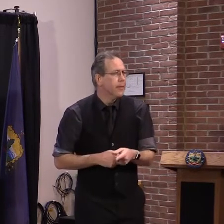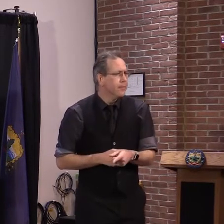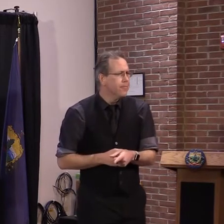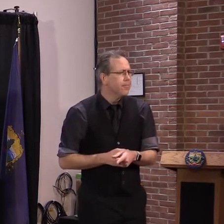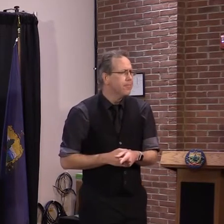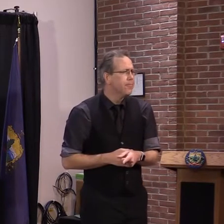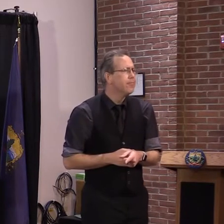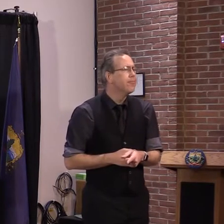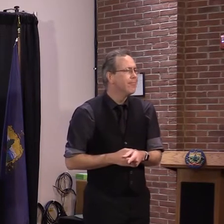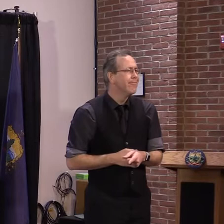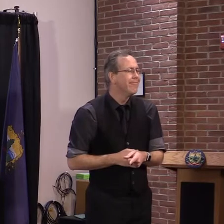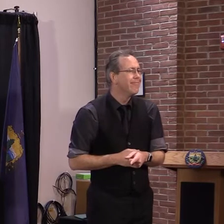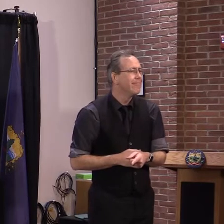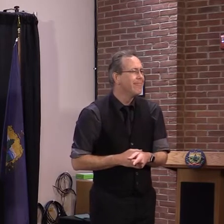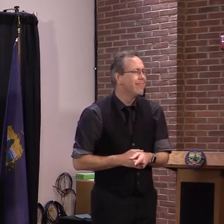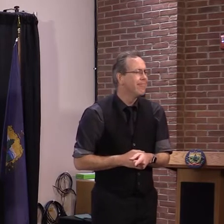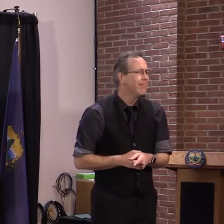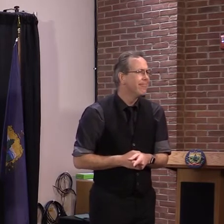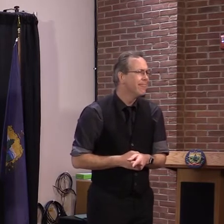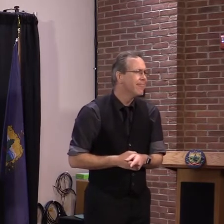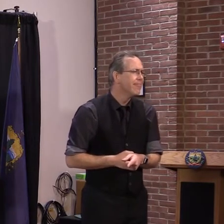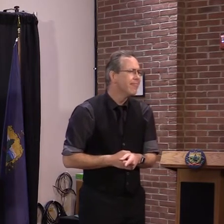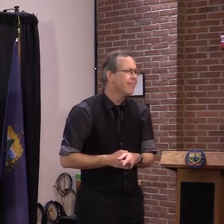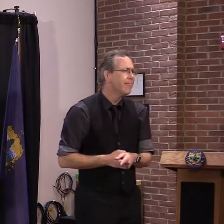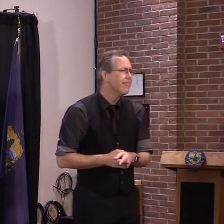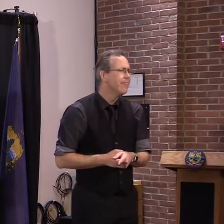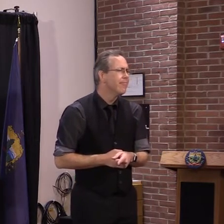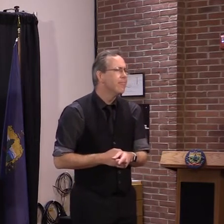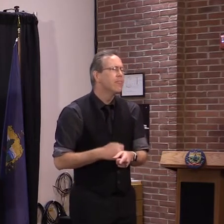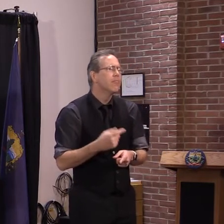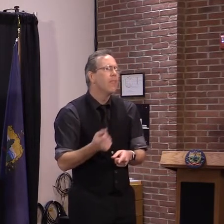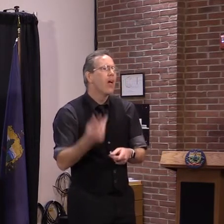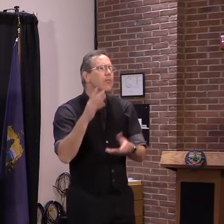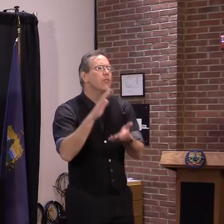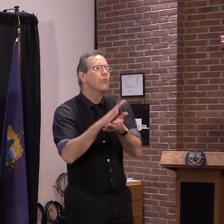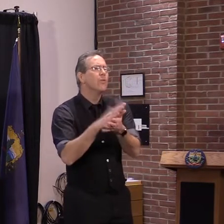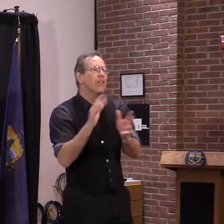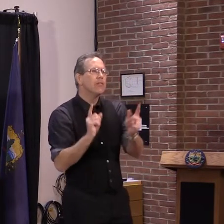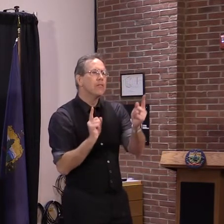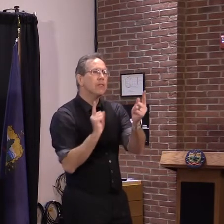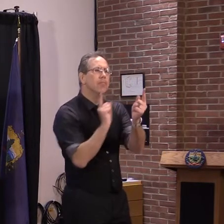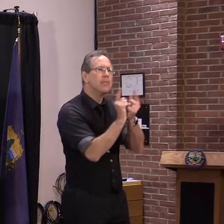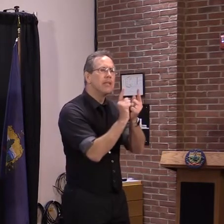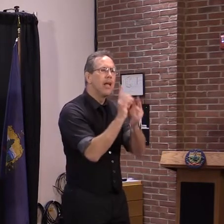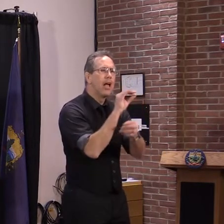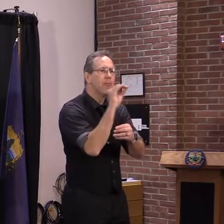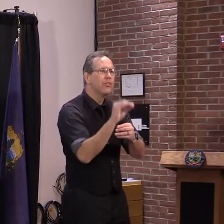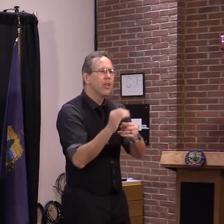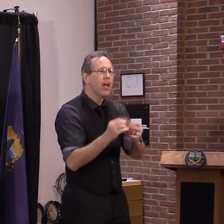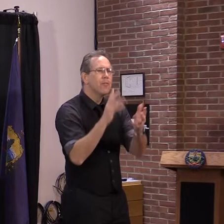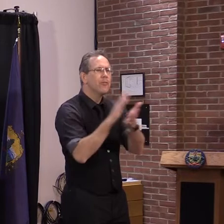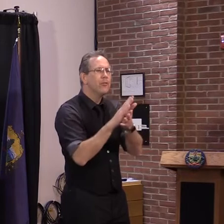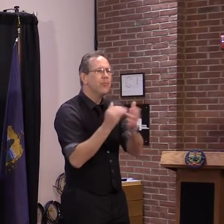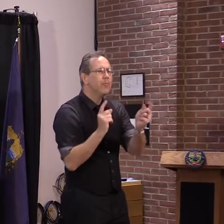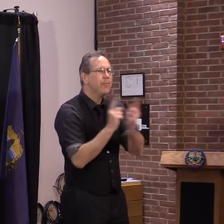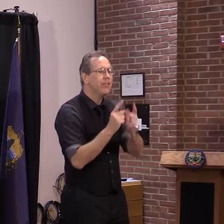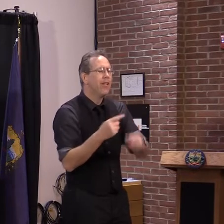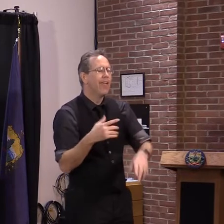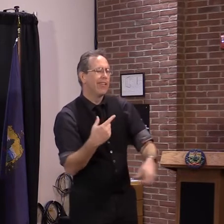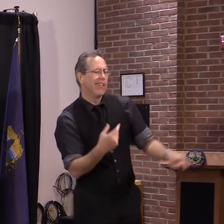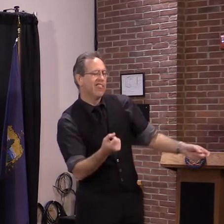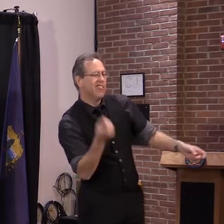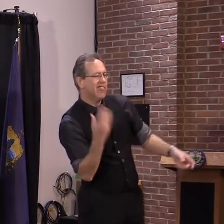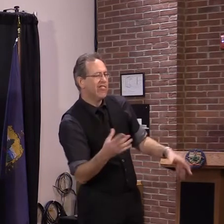or how our schools are near that 80% rate of vaccination? Yeah, Lisa, that was asked before. We